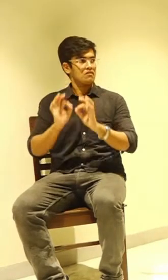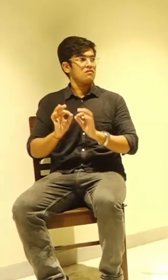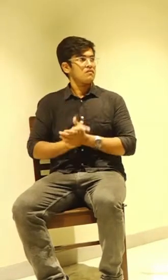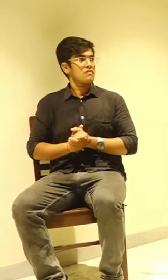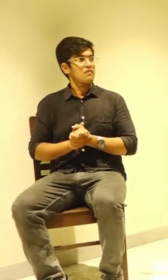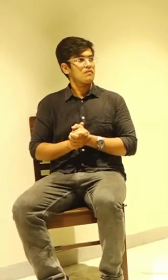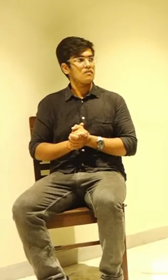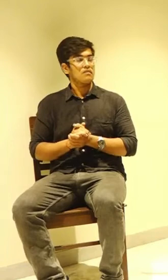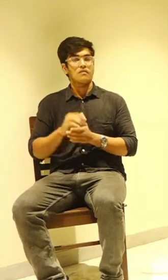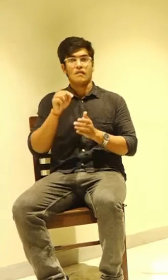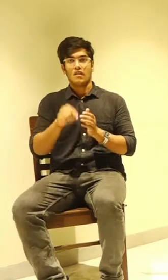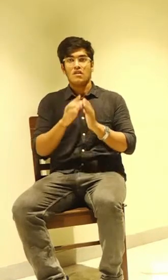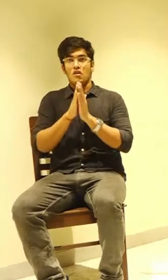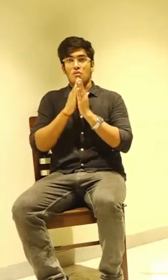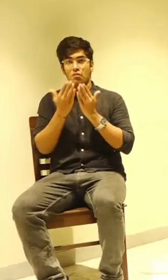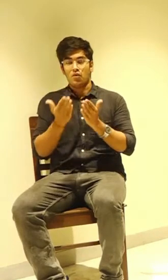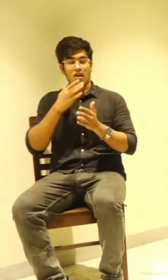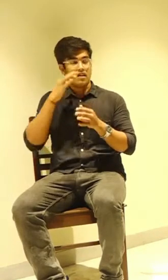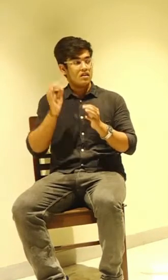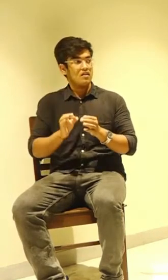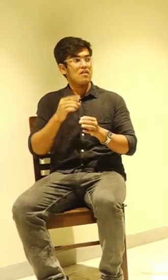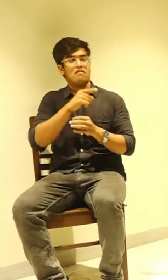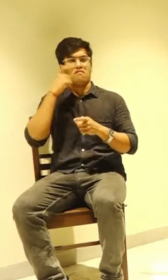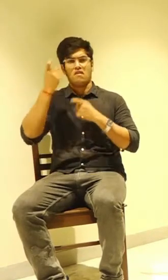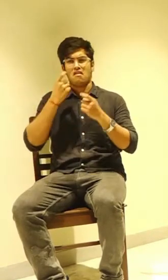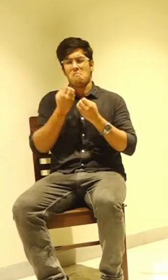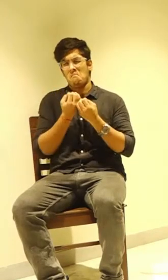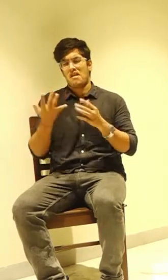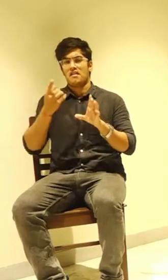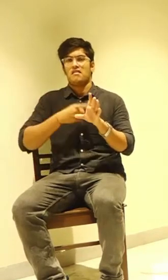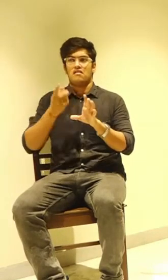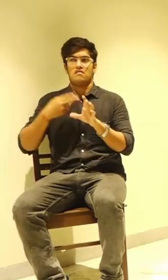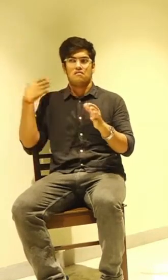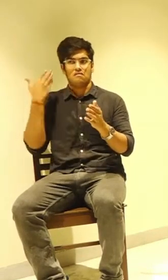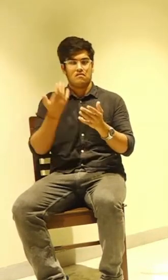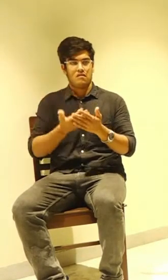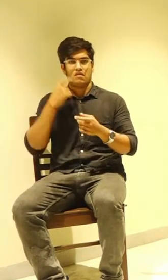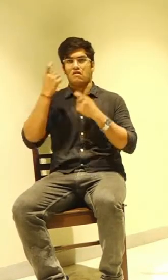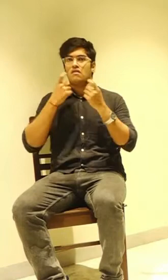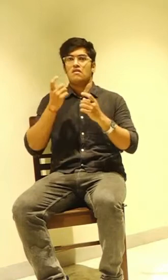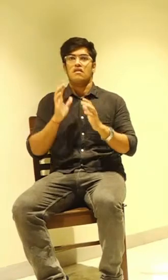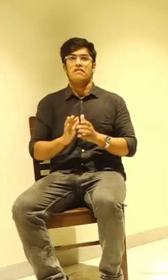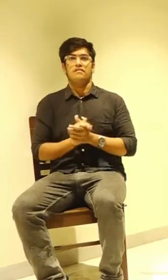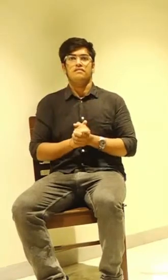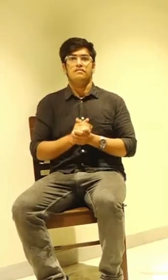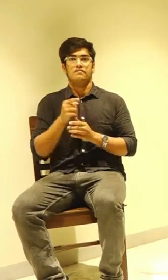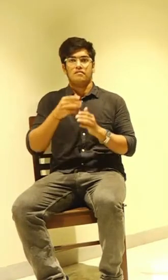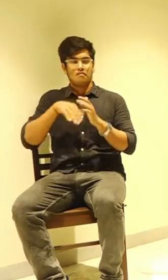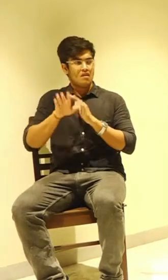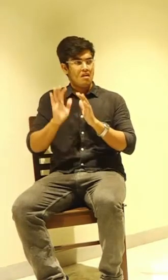So this book actually I was thinking about it for many years, because there's a certain story